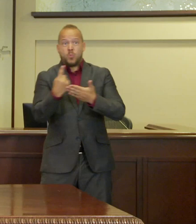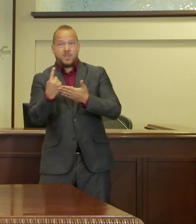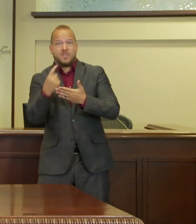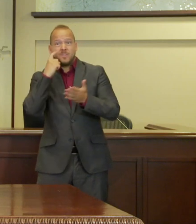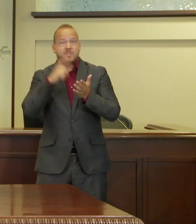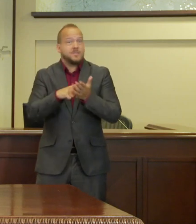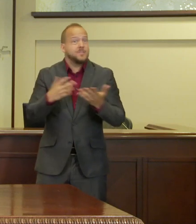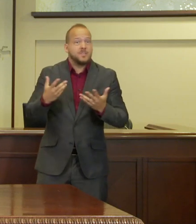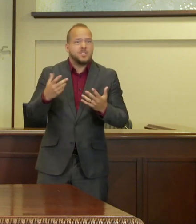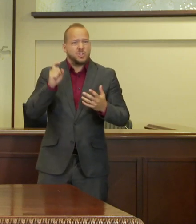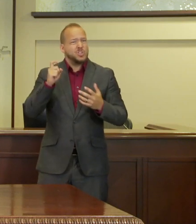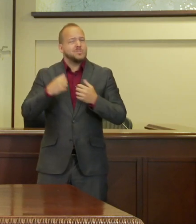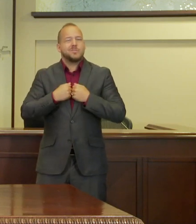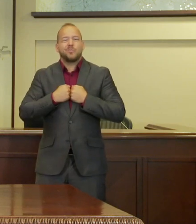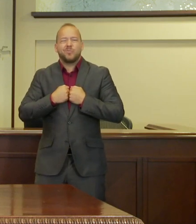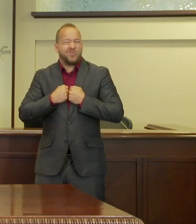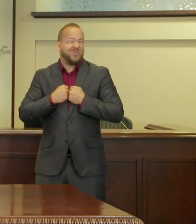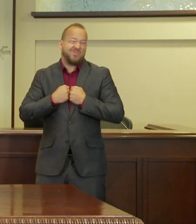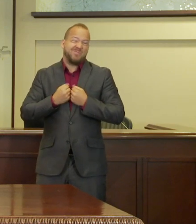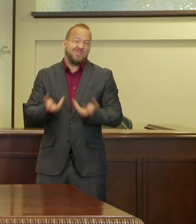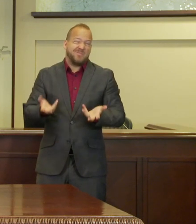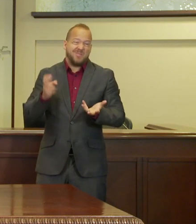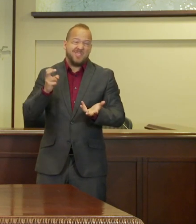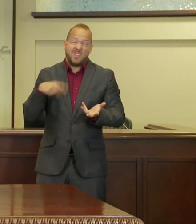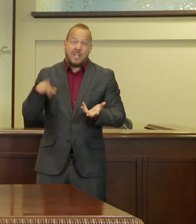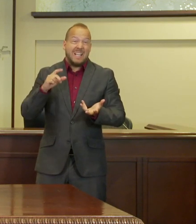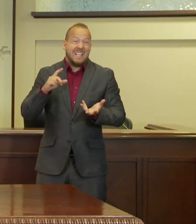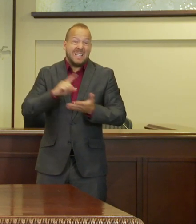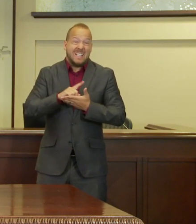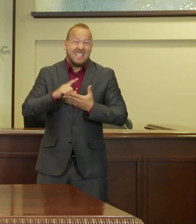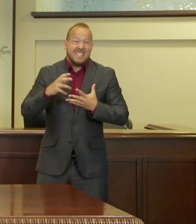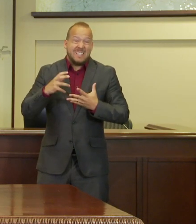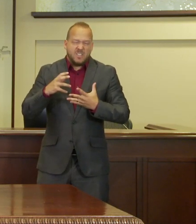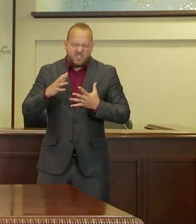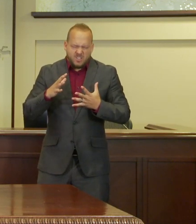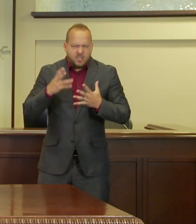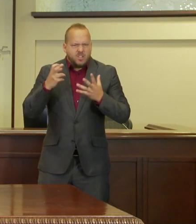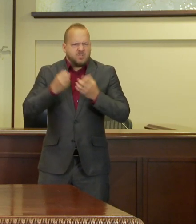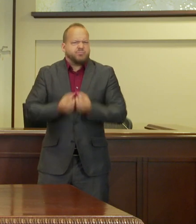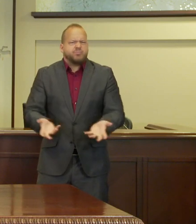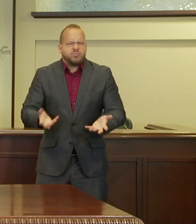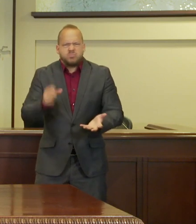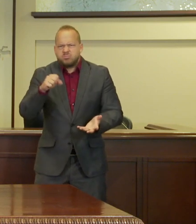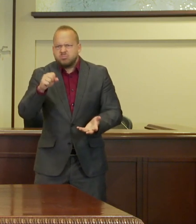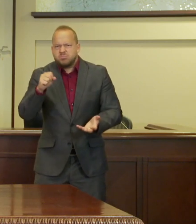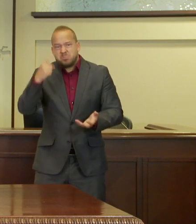on the people who work here. And sometimes, I know for me, the conversation I